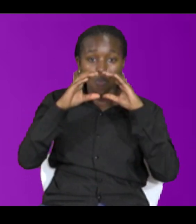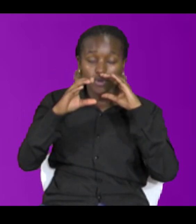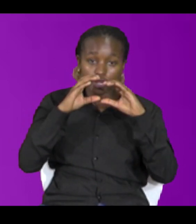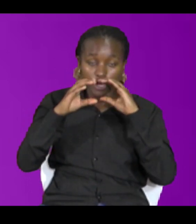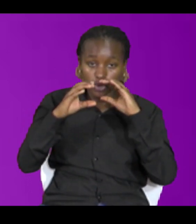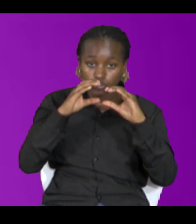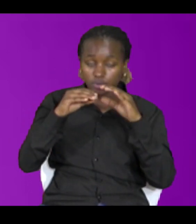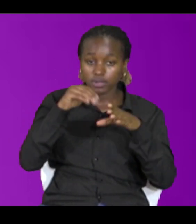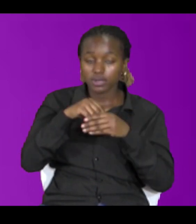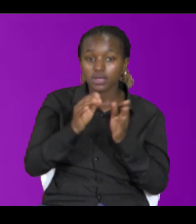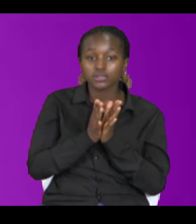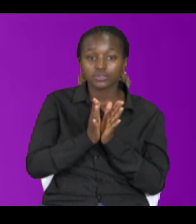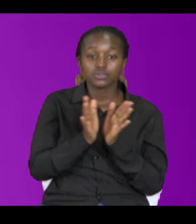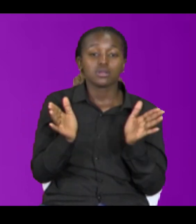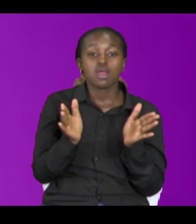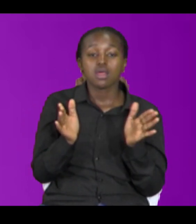generally affects